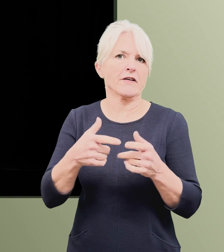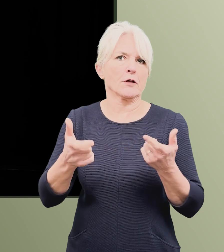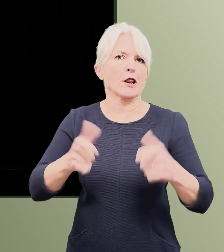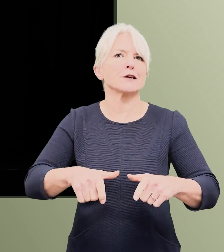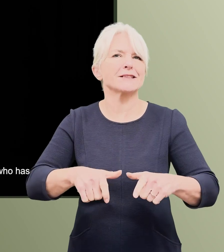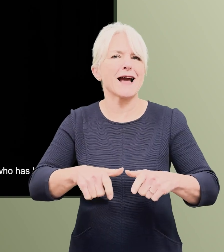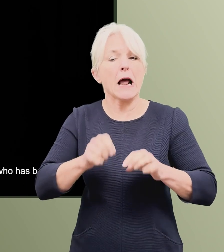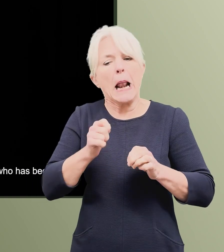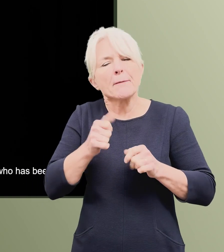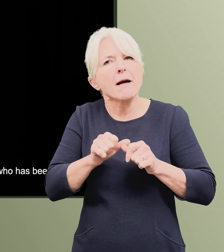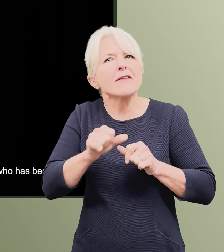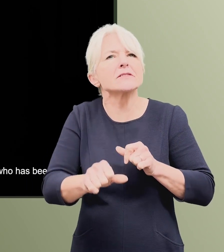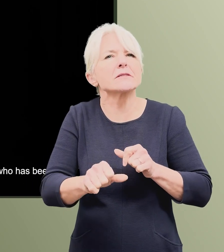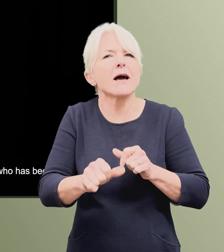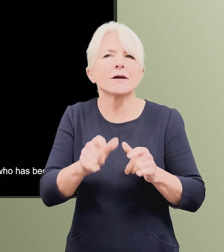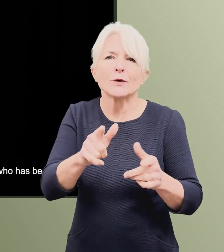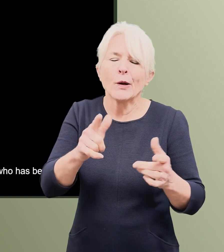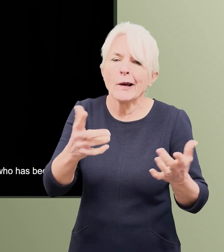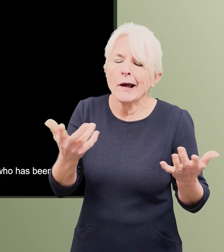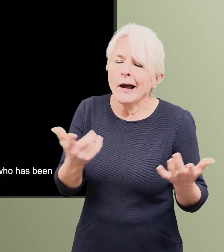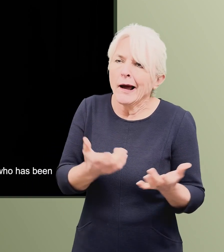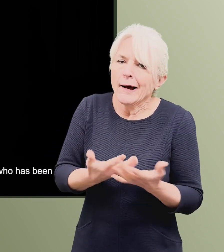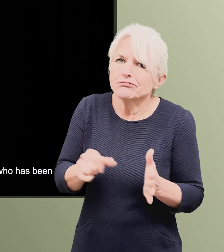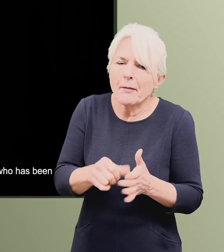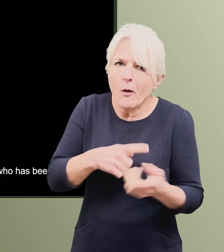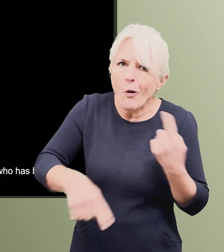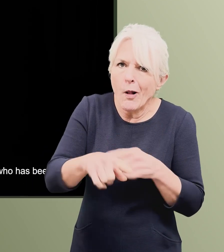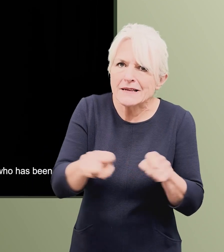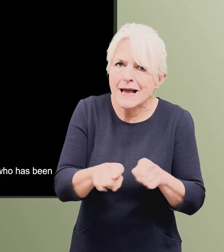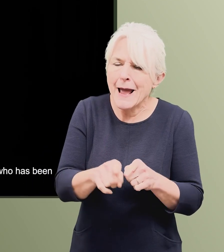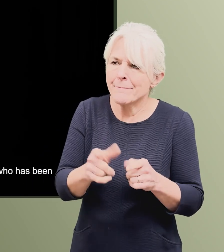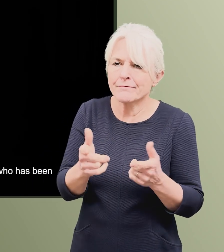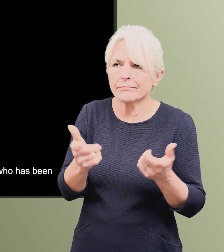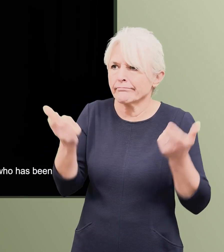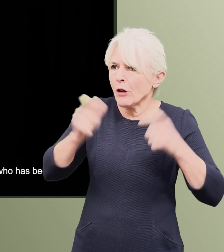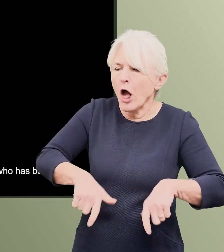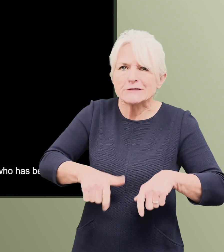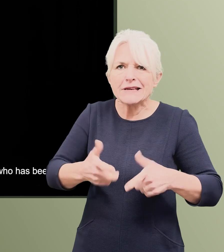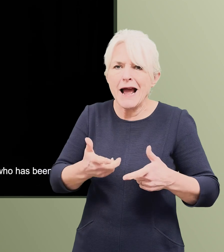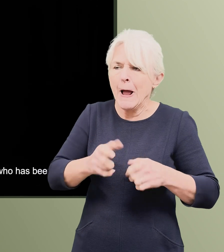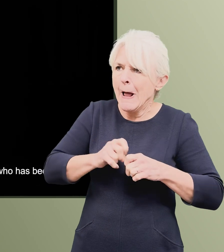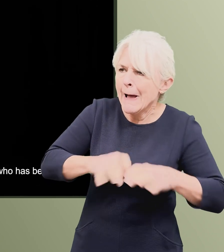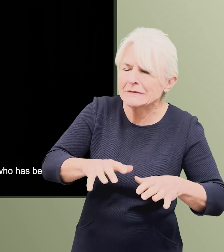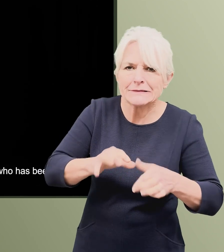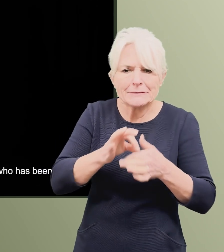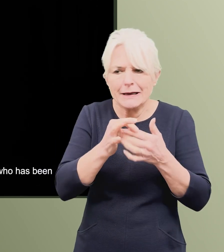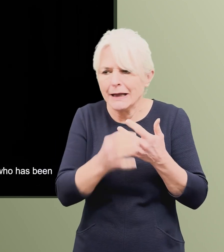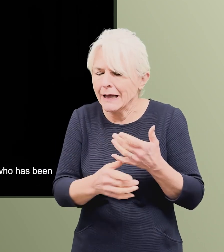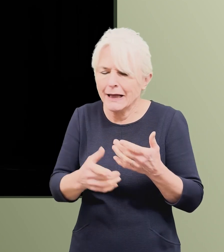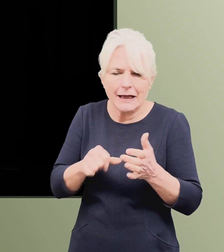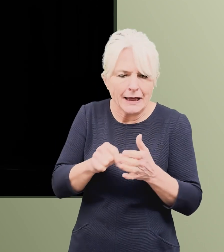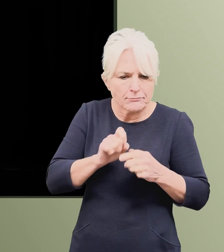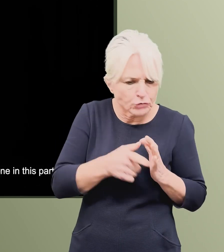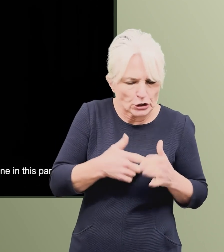epidemic. Also, a big thank you to the late Phil Bennett, who was been extremely kind